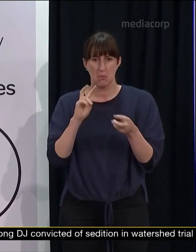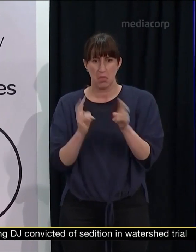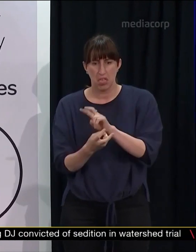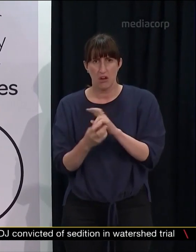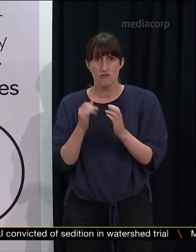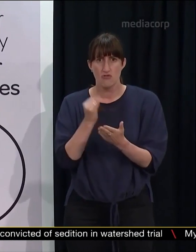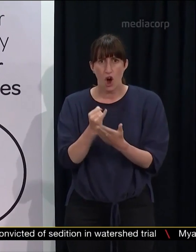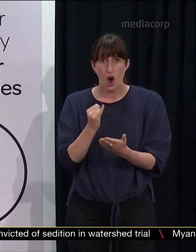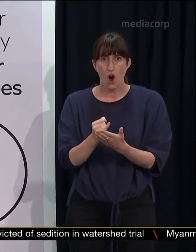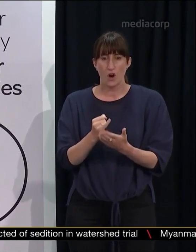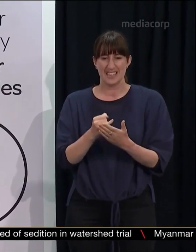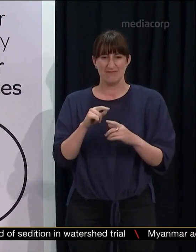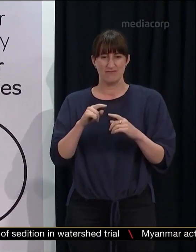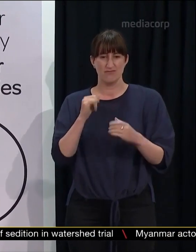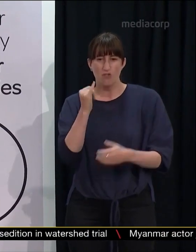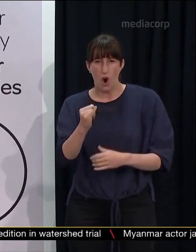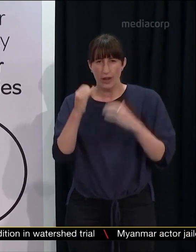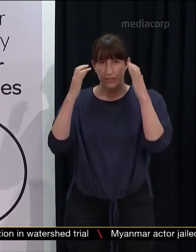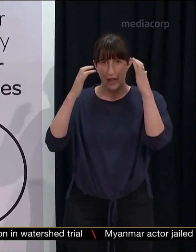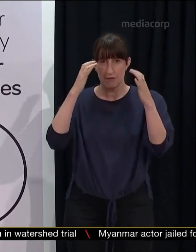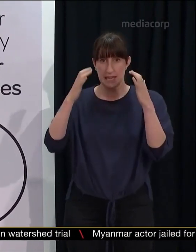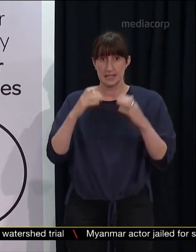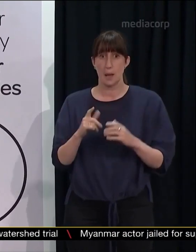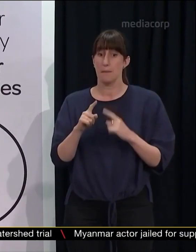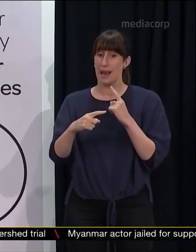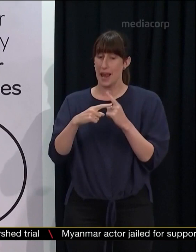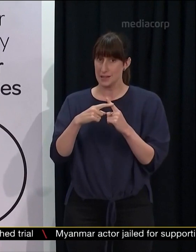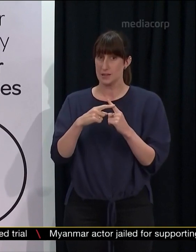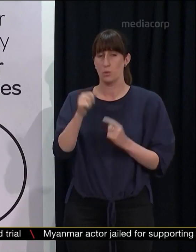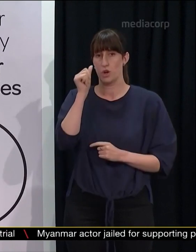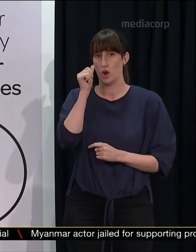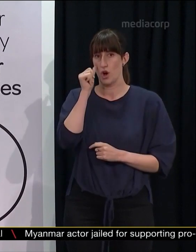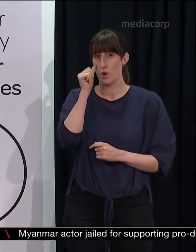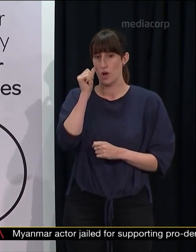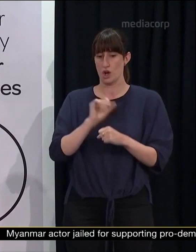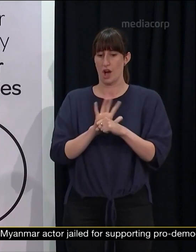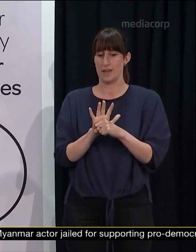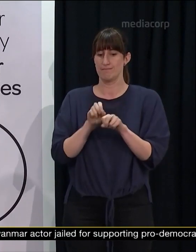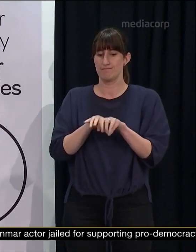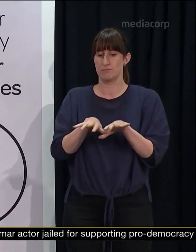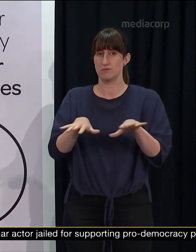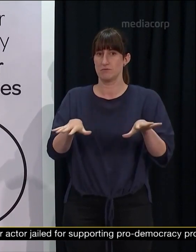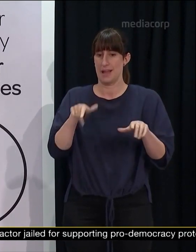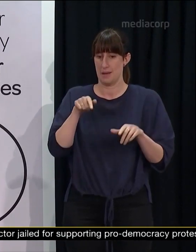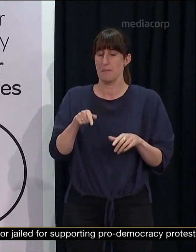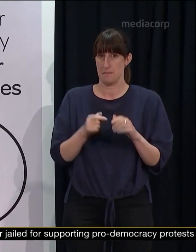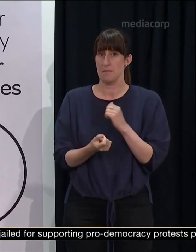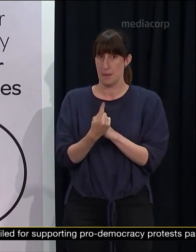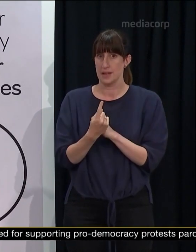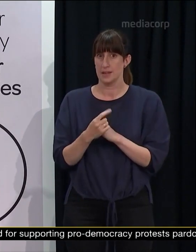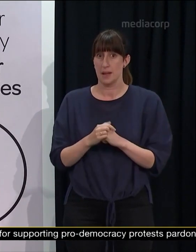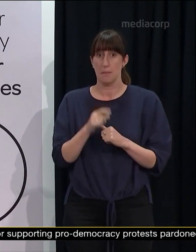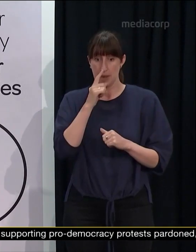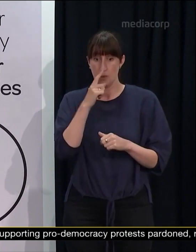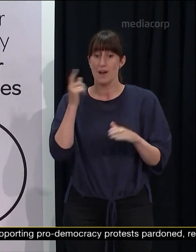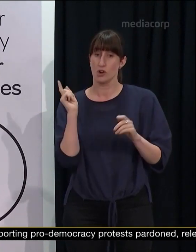also become a location of interest. We know COVID has circulated within the protest and there have been hospitalisations as a